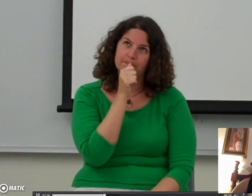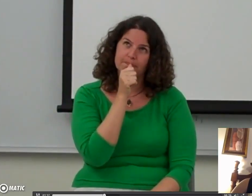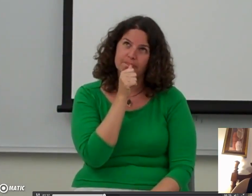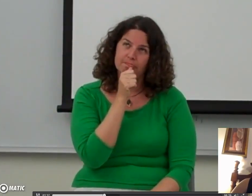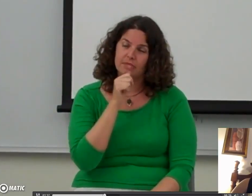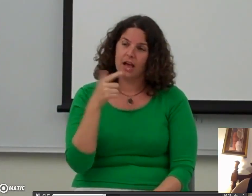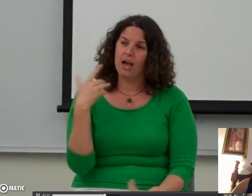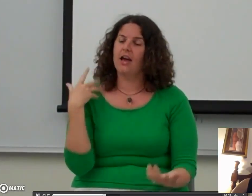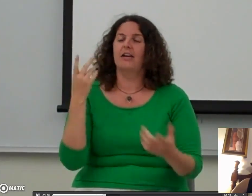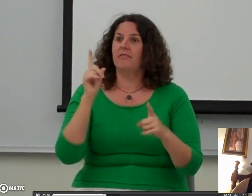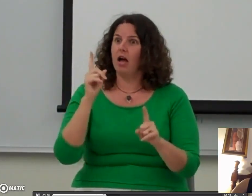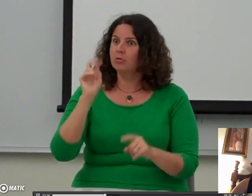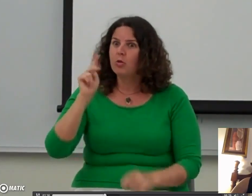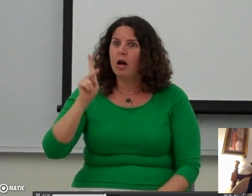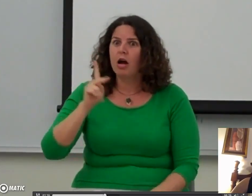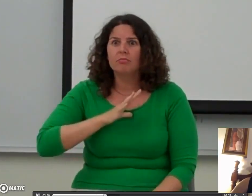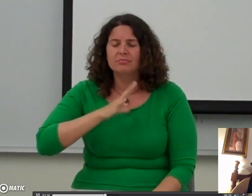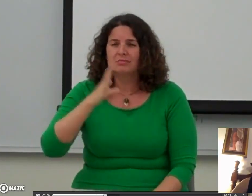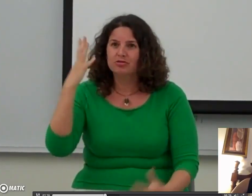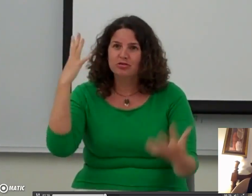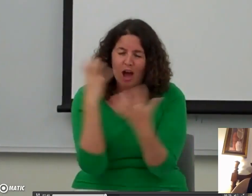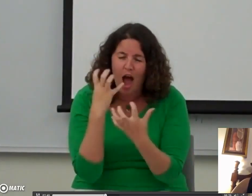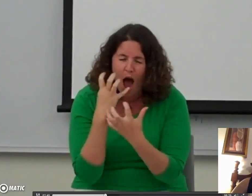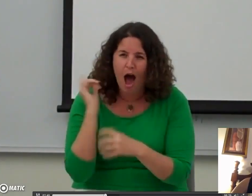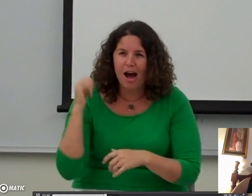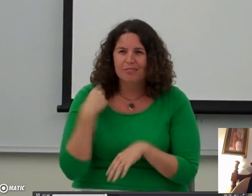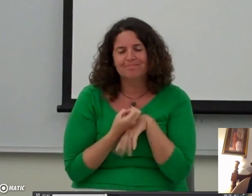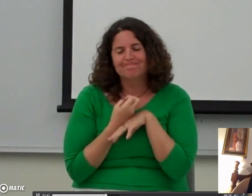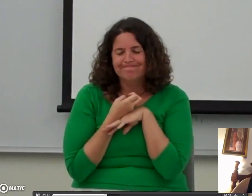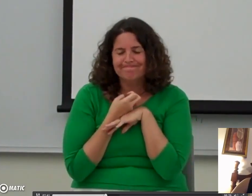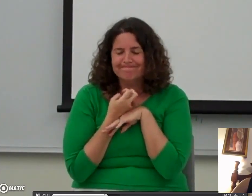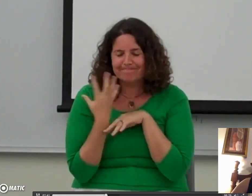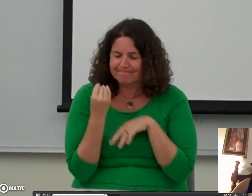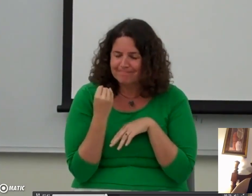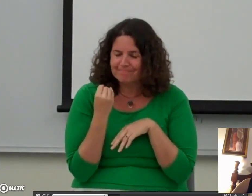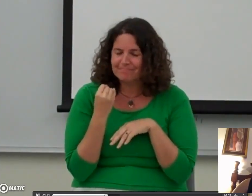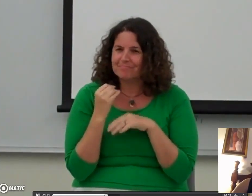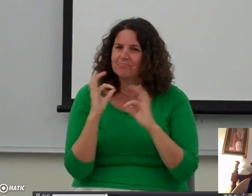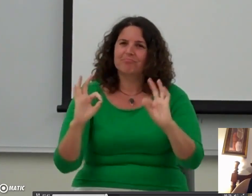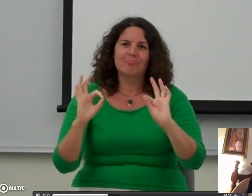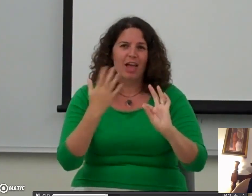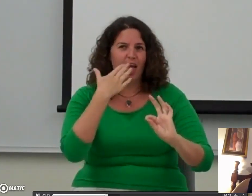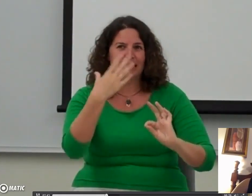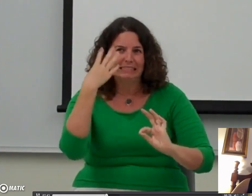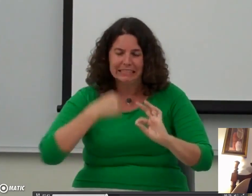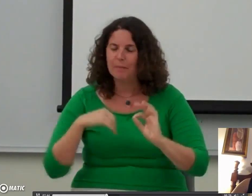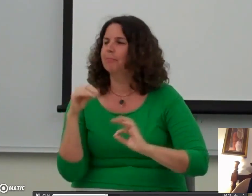it's bright, very bright, even when it's nighttime. So, I got in the trunk and it was warm. I went to